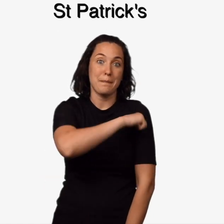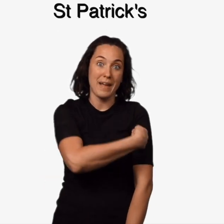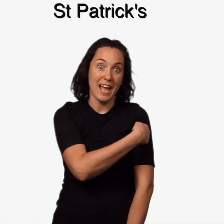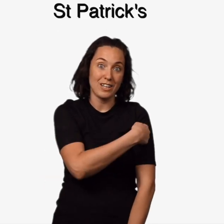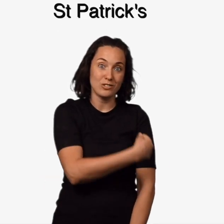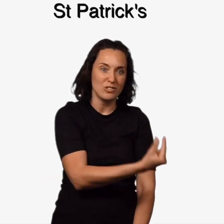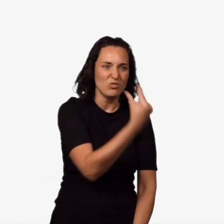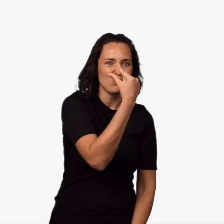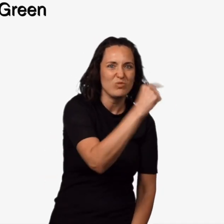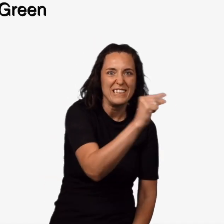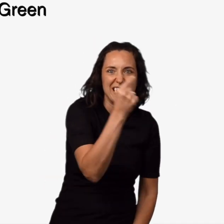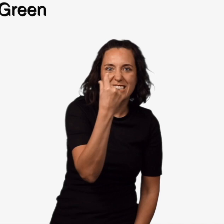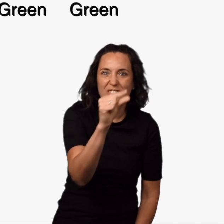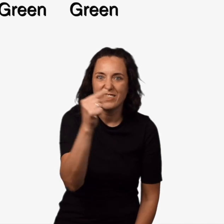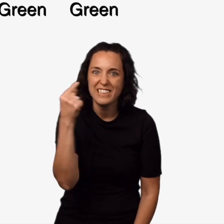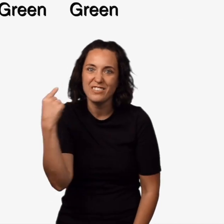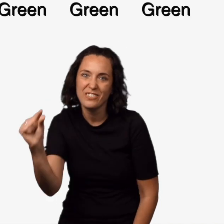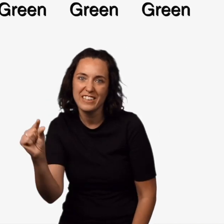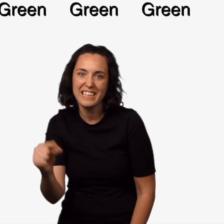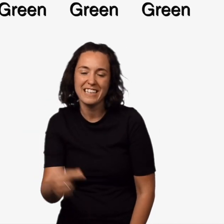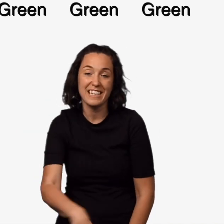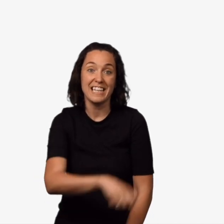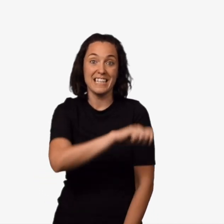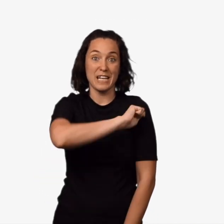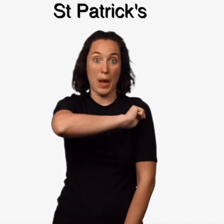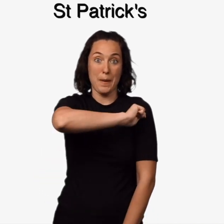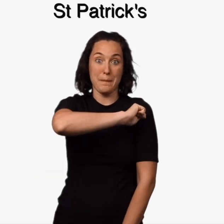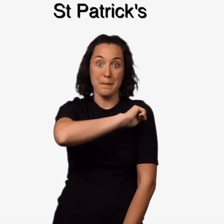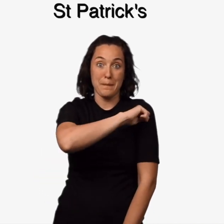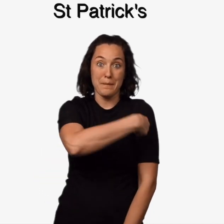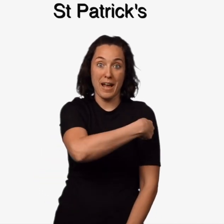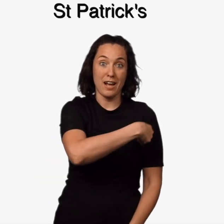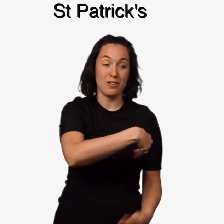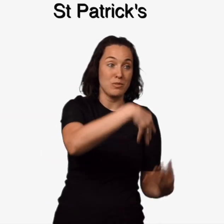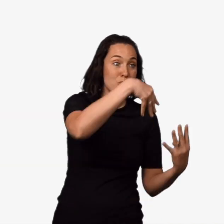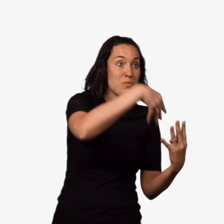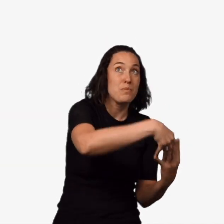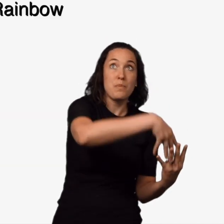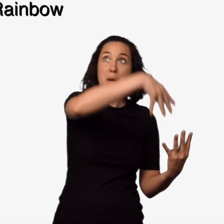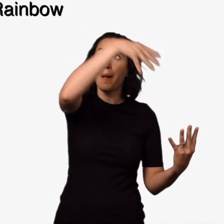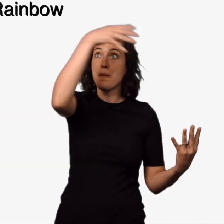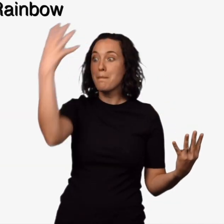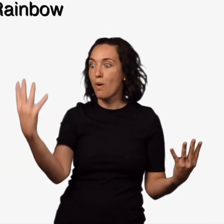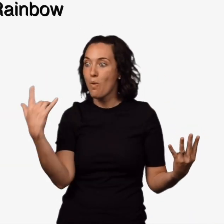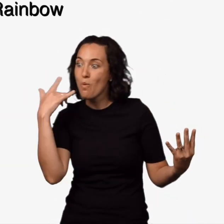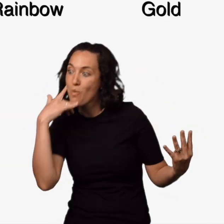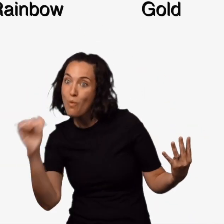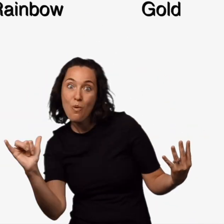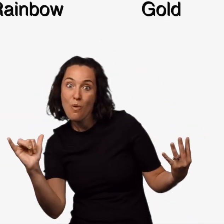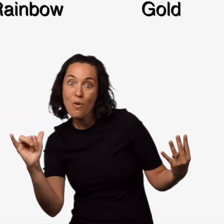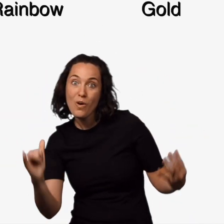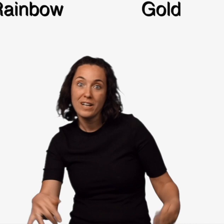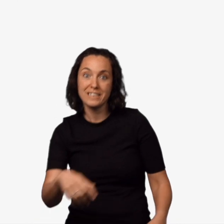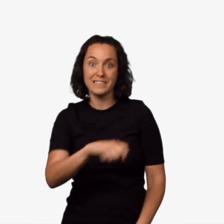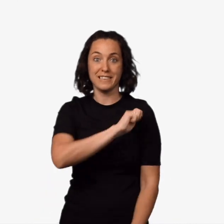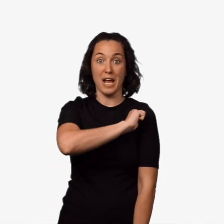St. Patrick's. Green, green, green. St. Patrick's. Rainbow gold.